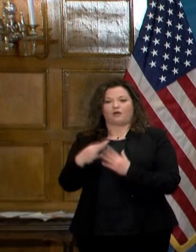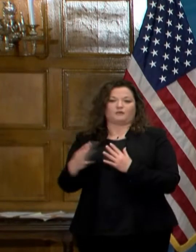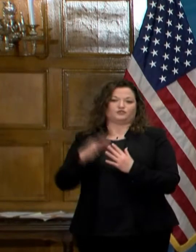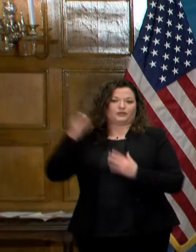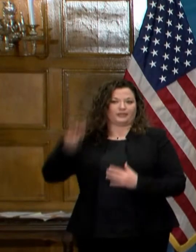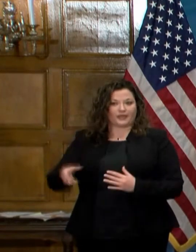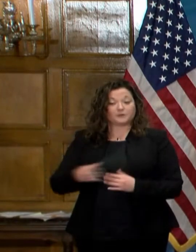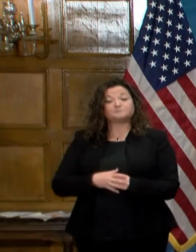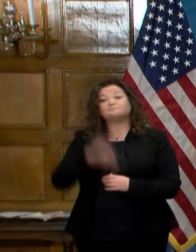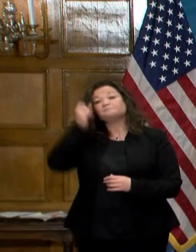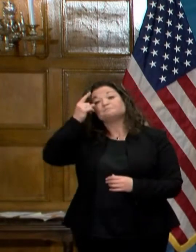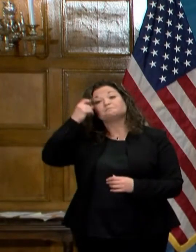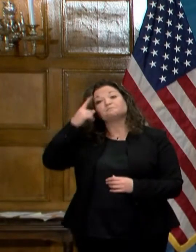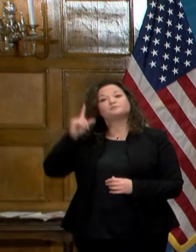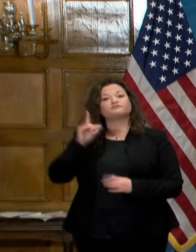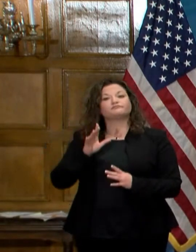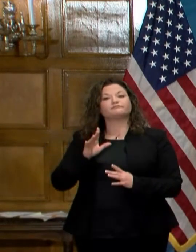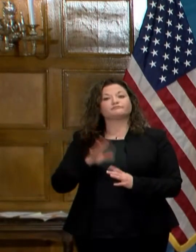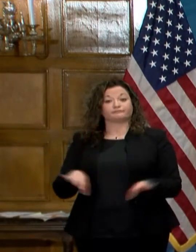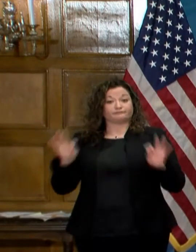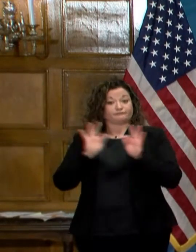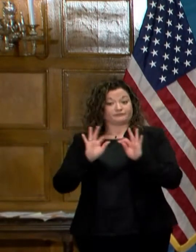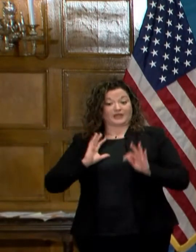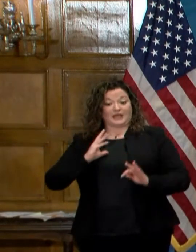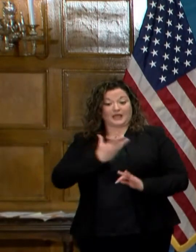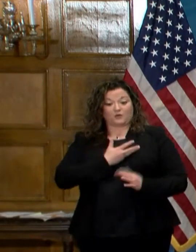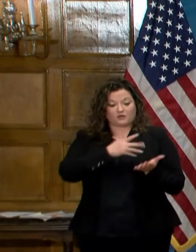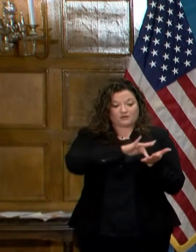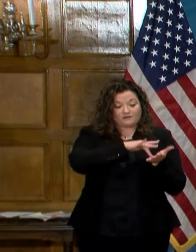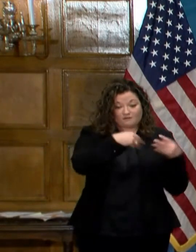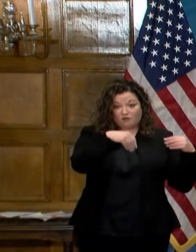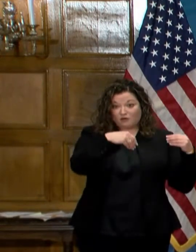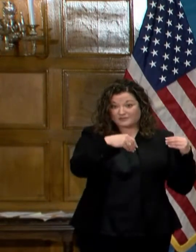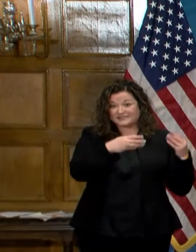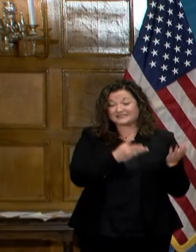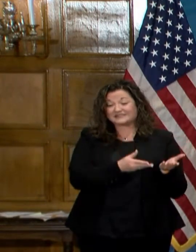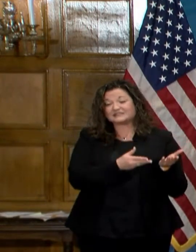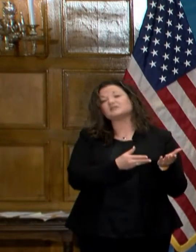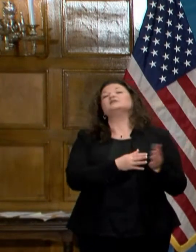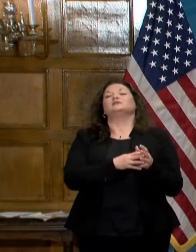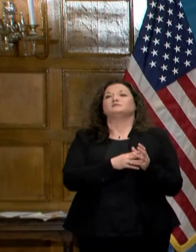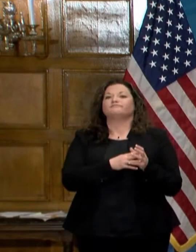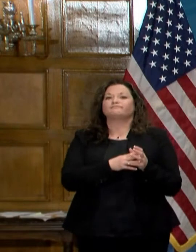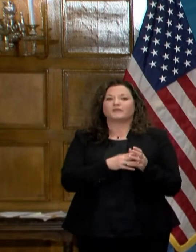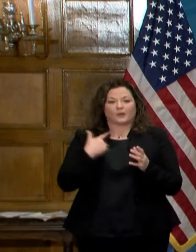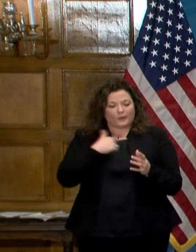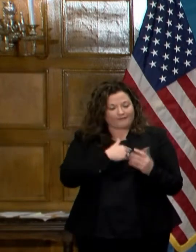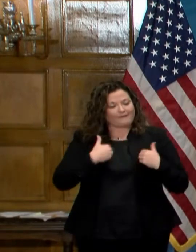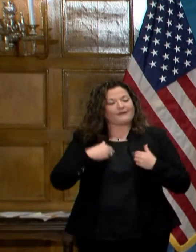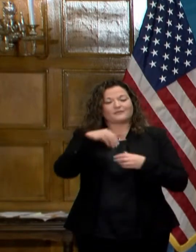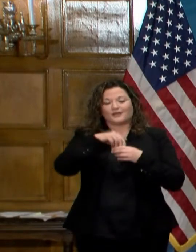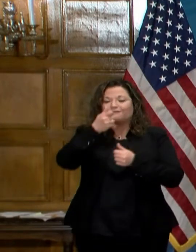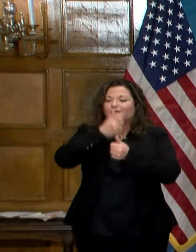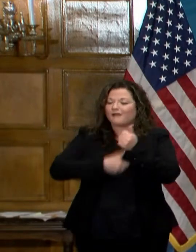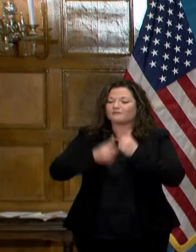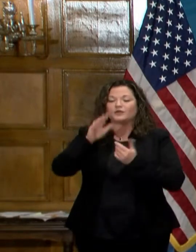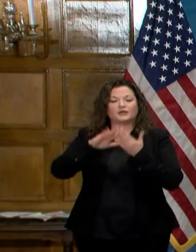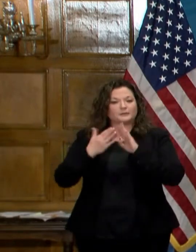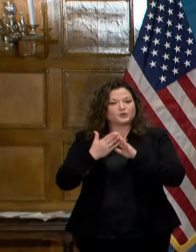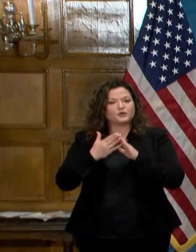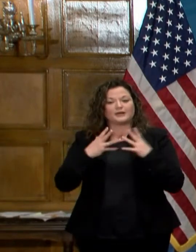important that our pharmacies, which are in every community, and our community health